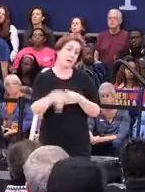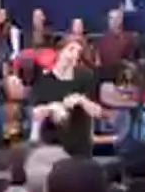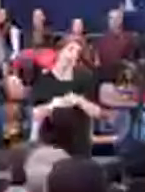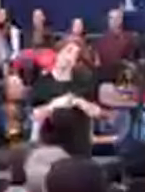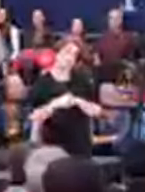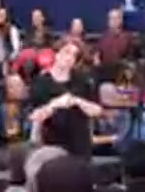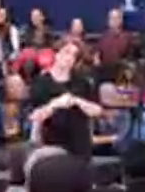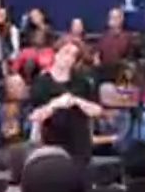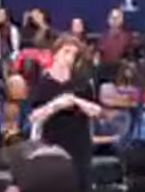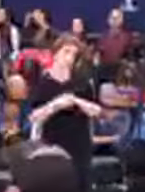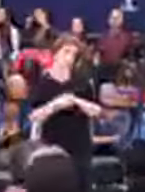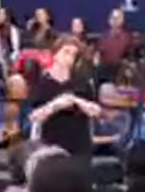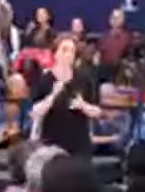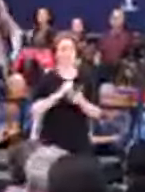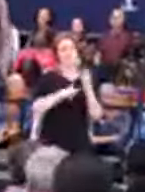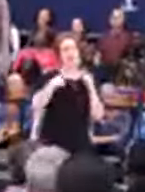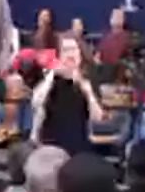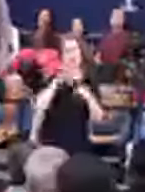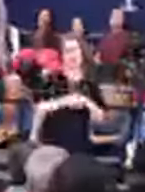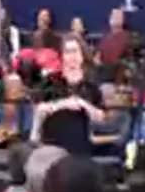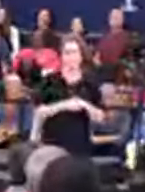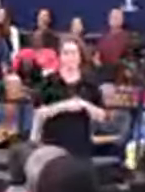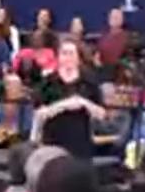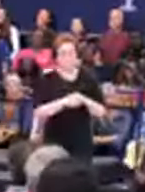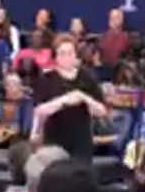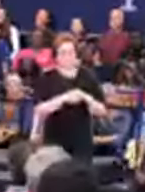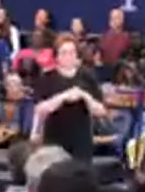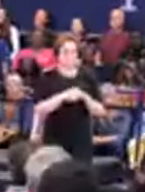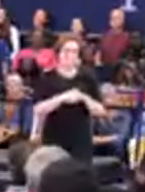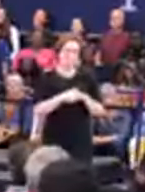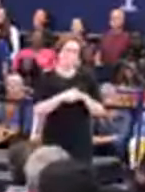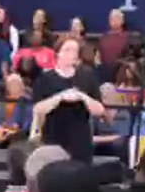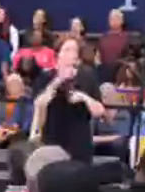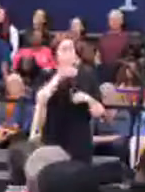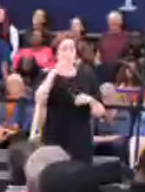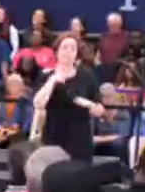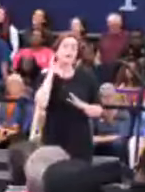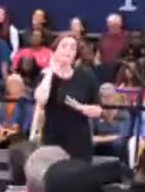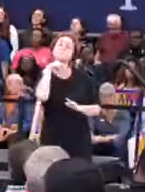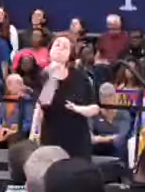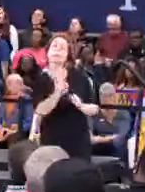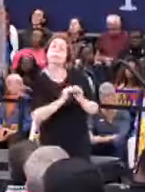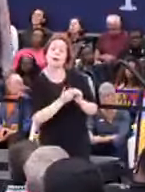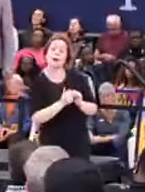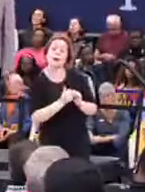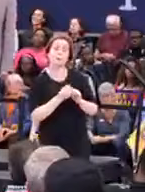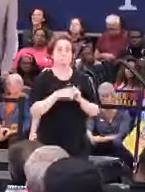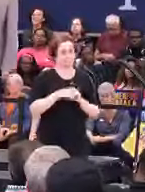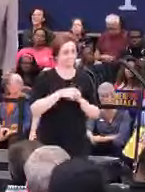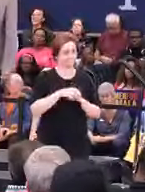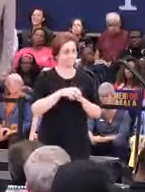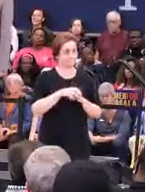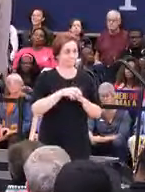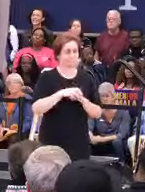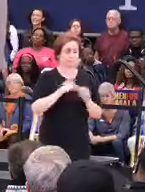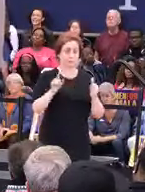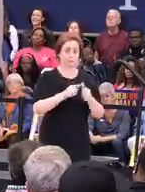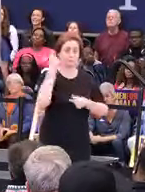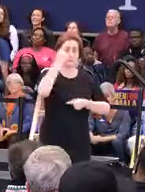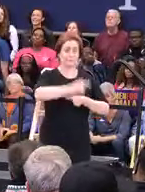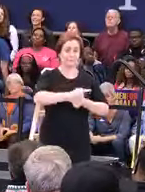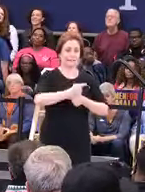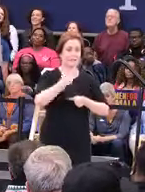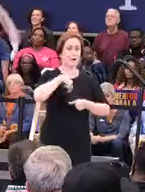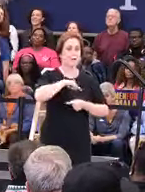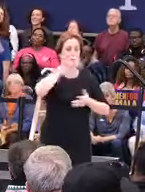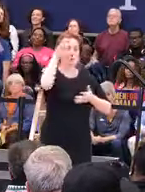that? That's what I heard. Well, I will tell you how we're going to pay for that. On day one, we're going to repeal